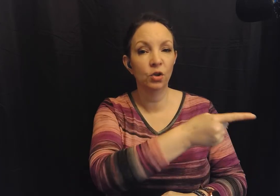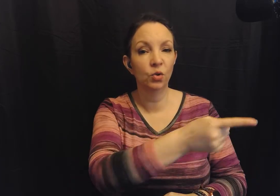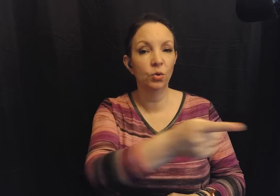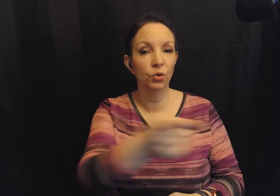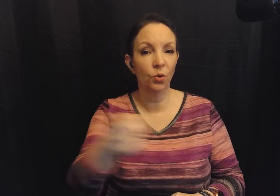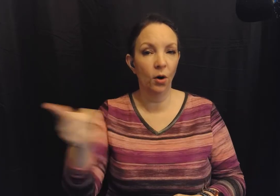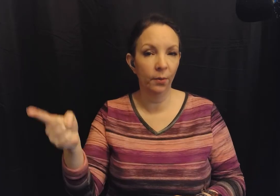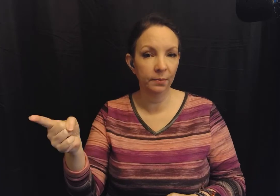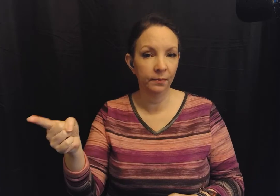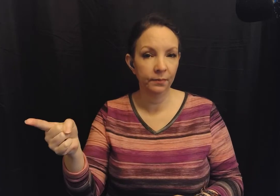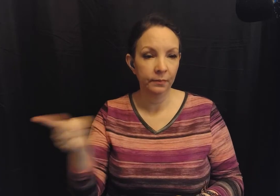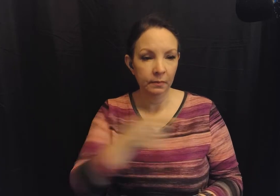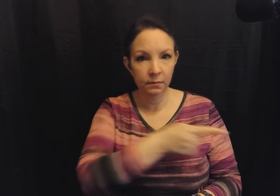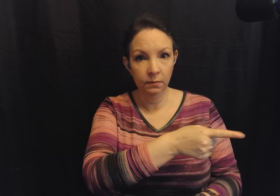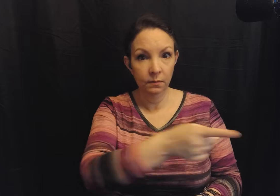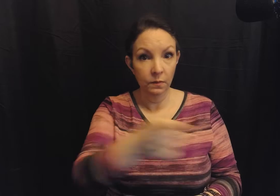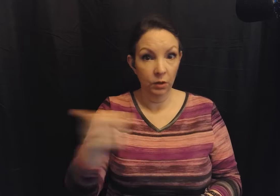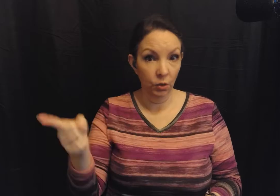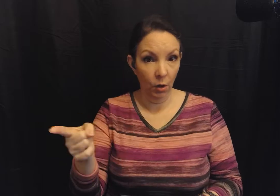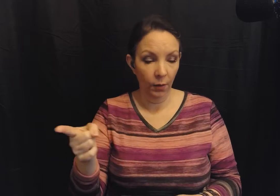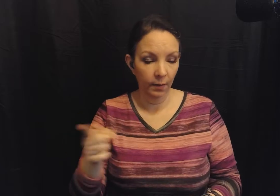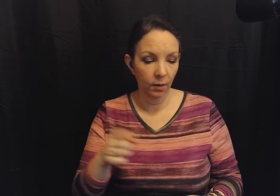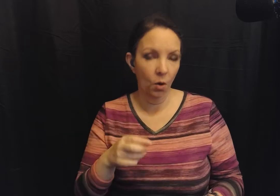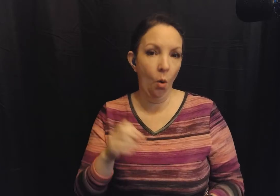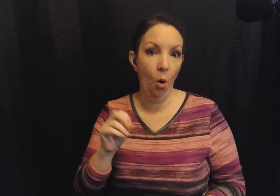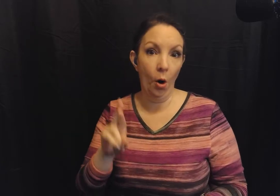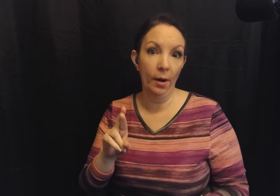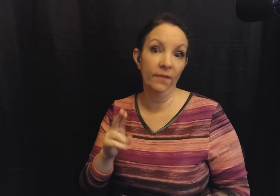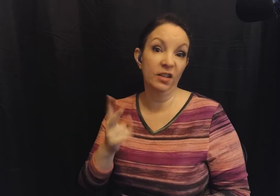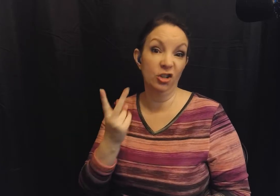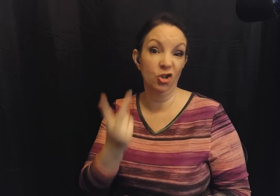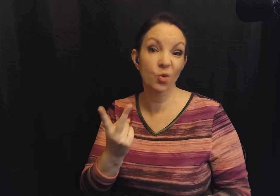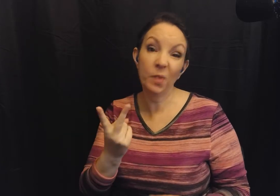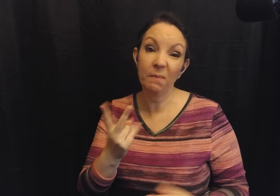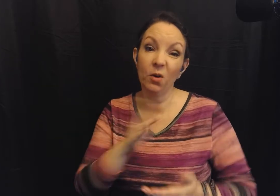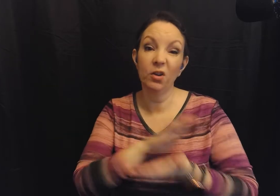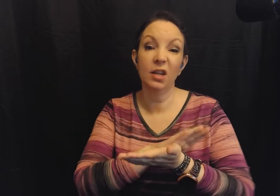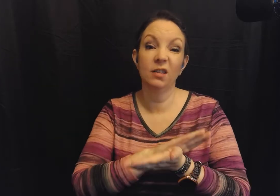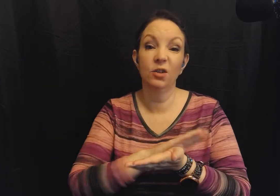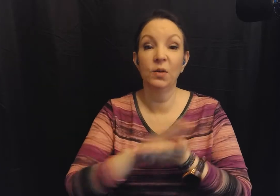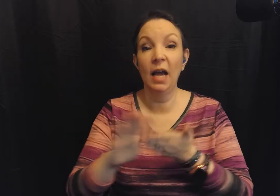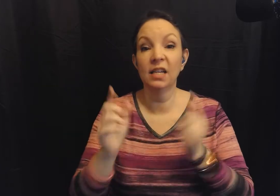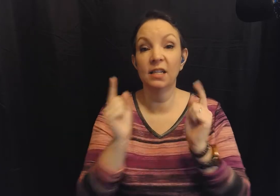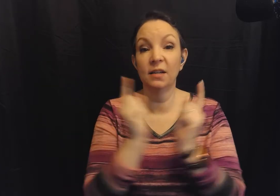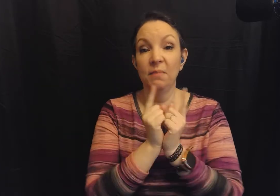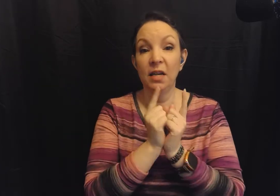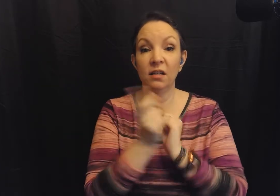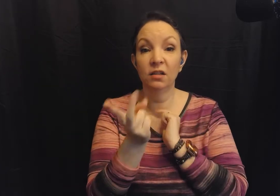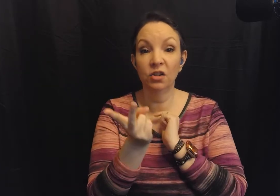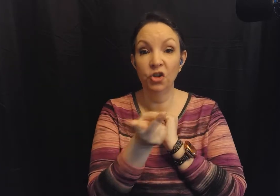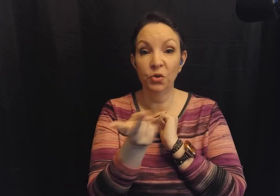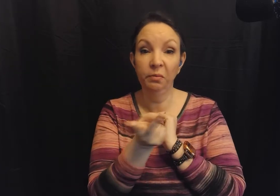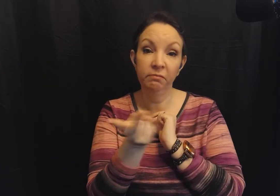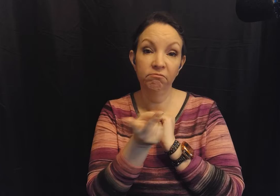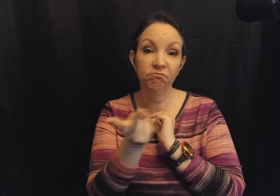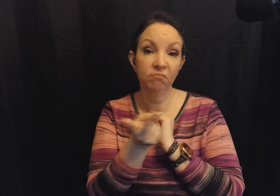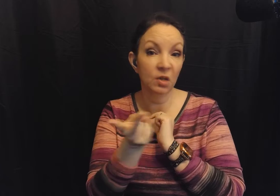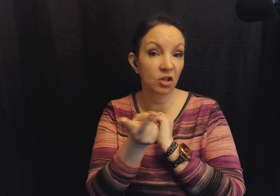you all. You all. Or if it's just two people, you can do nice to meet you. You can do you